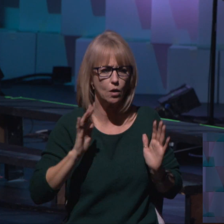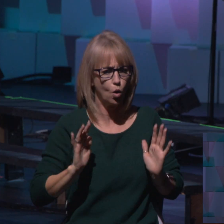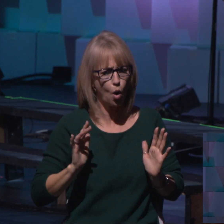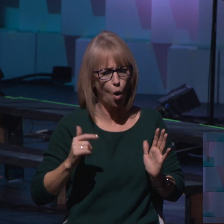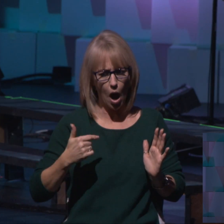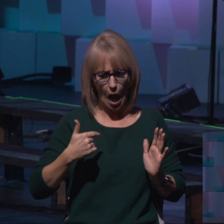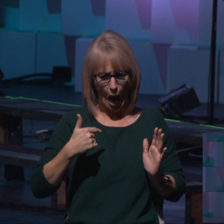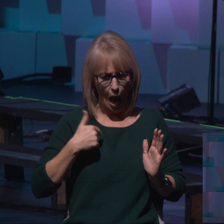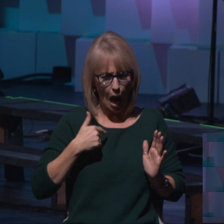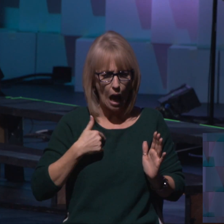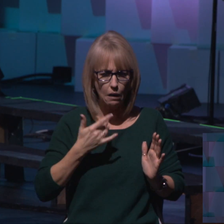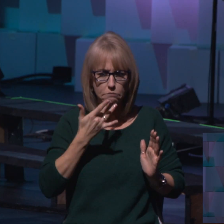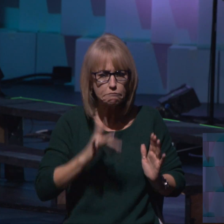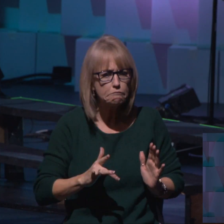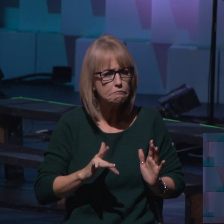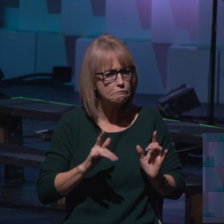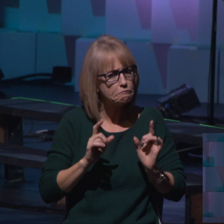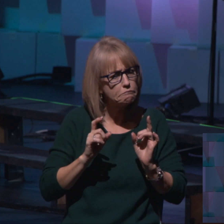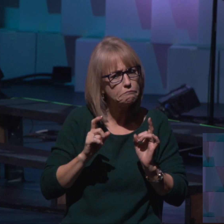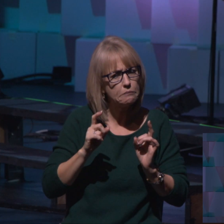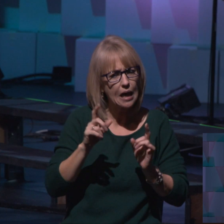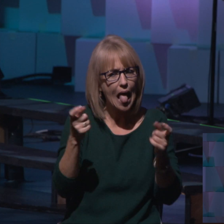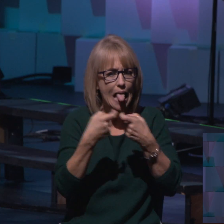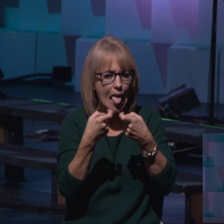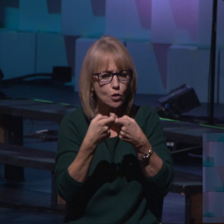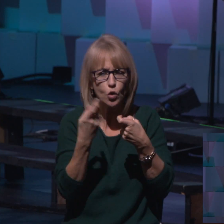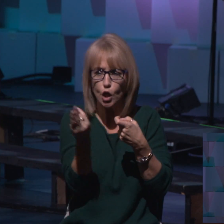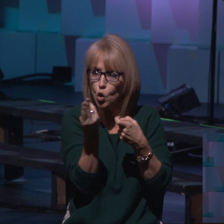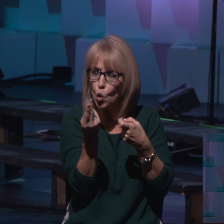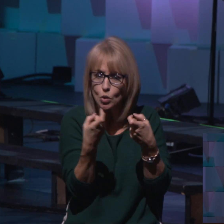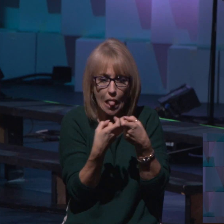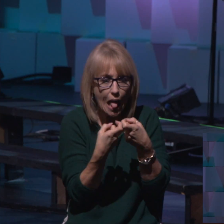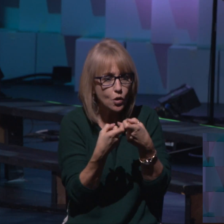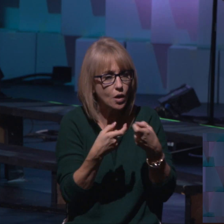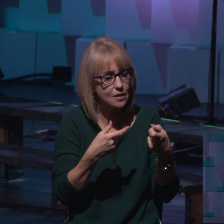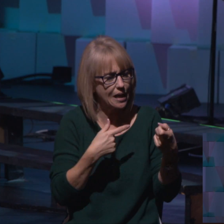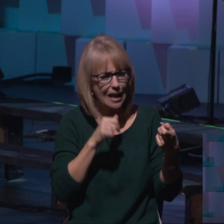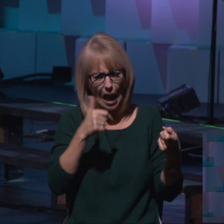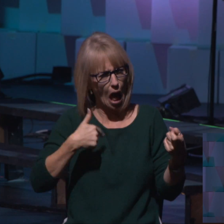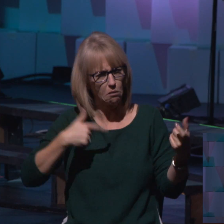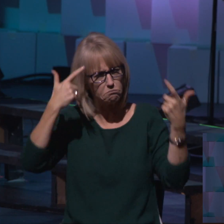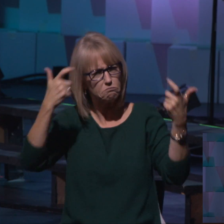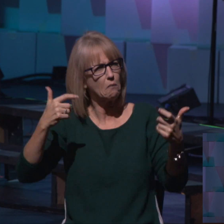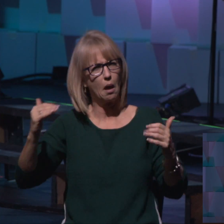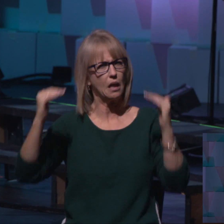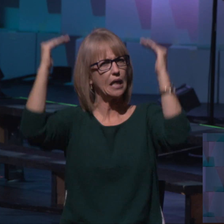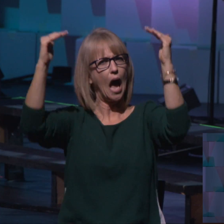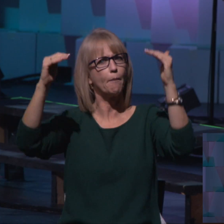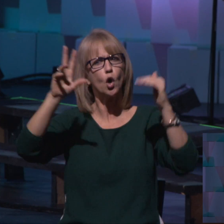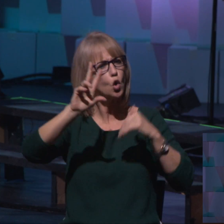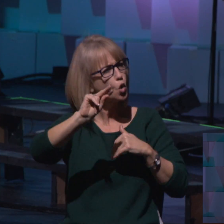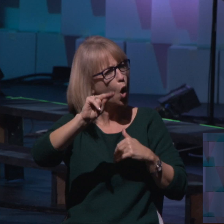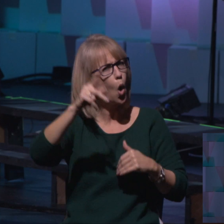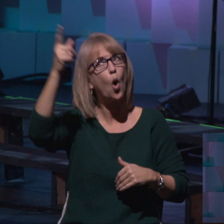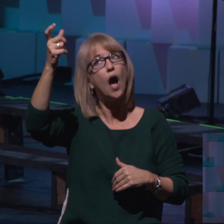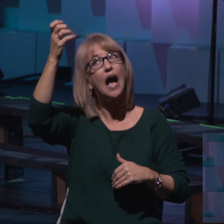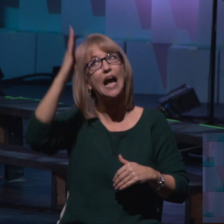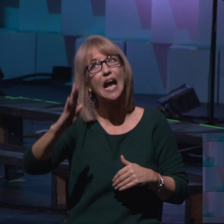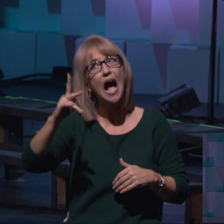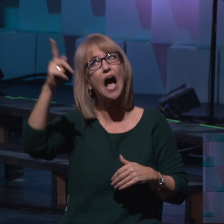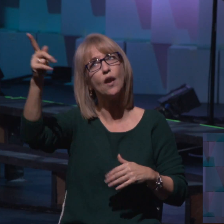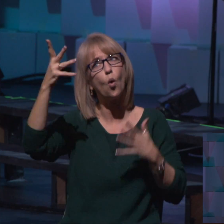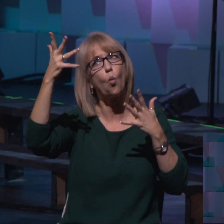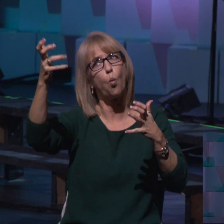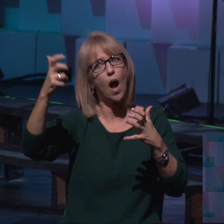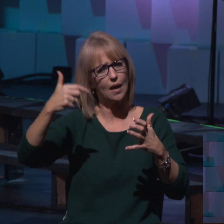application of electricity, not because I was superior to other men, But solely because God, who meant for it for